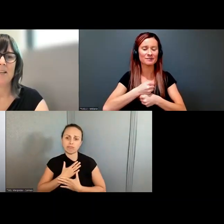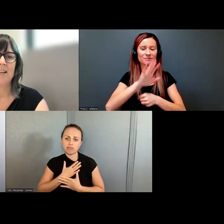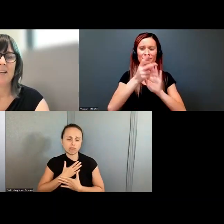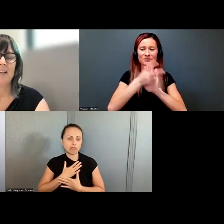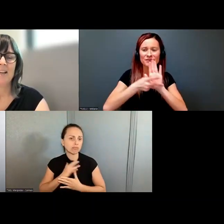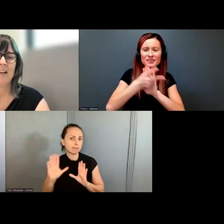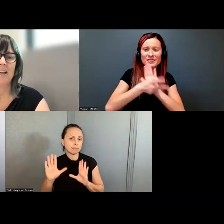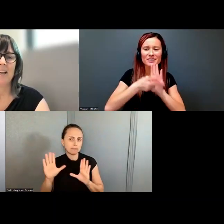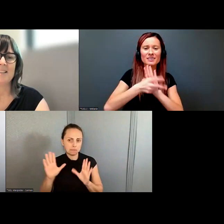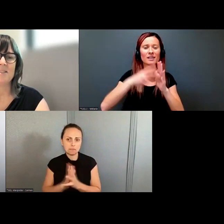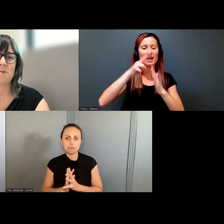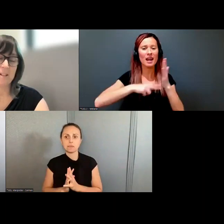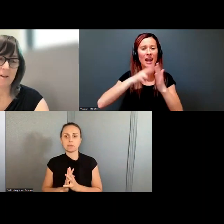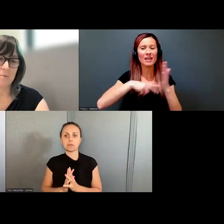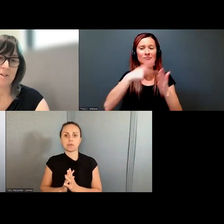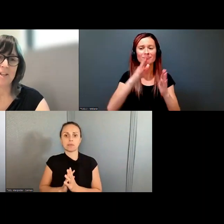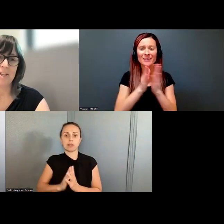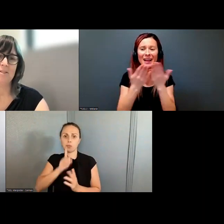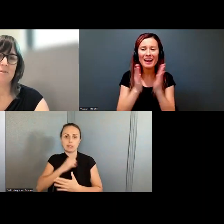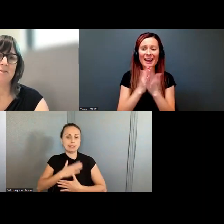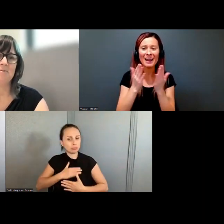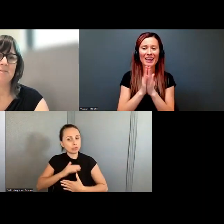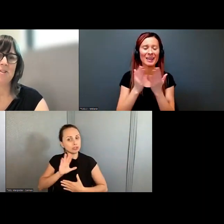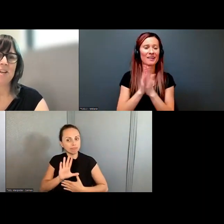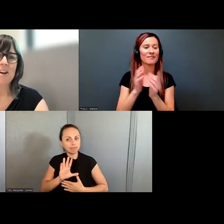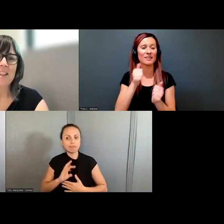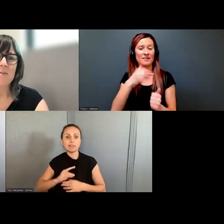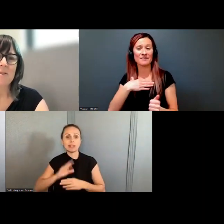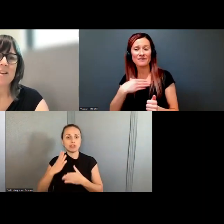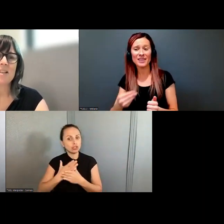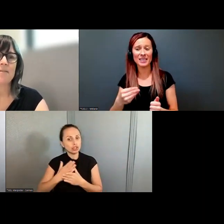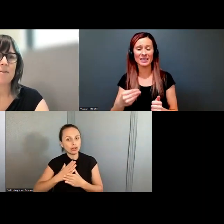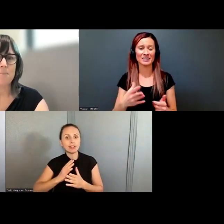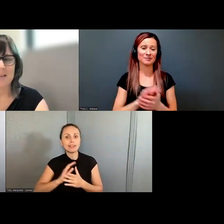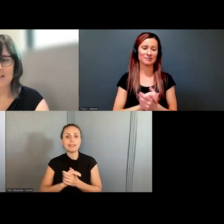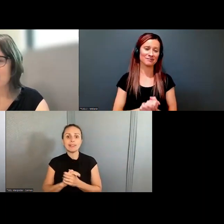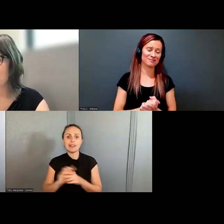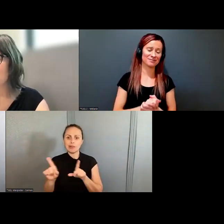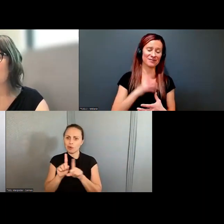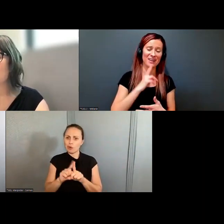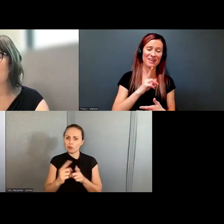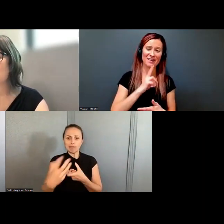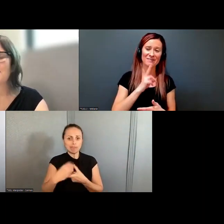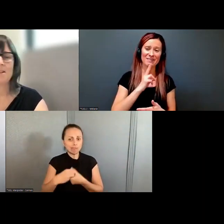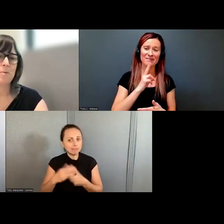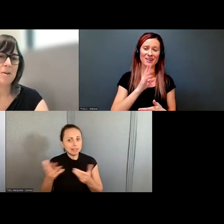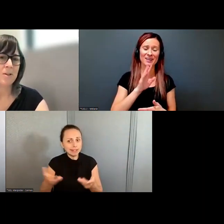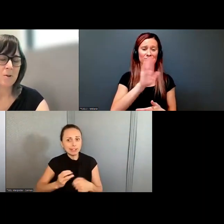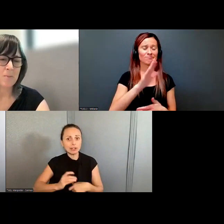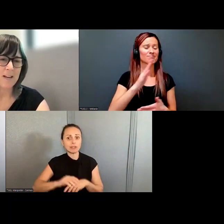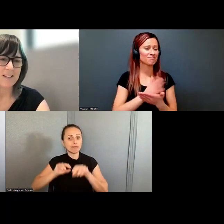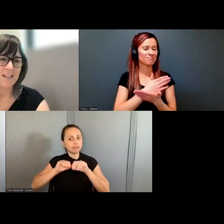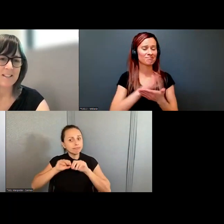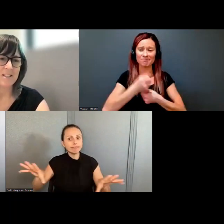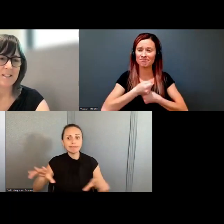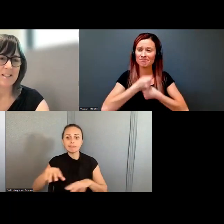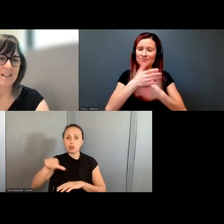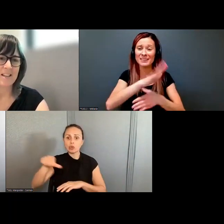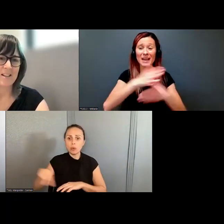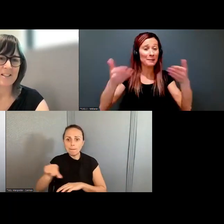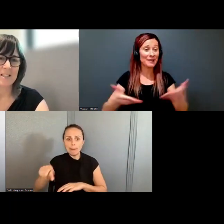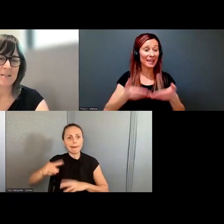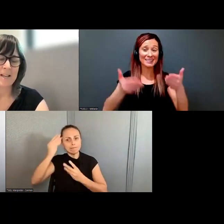incredible, and we really appreciate you sharing that with us, and for being here, and for spreading the word in Quebec, and